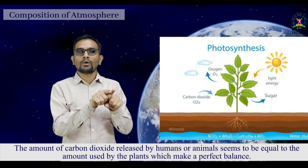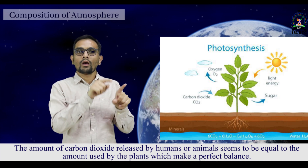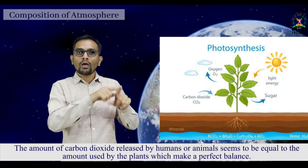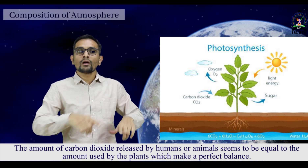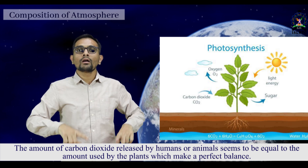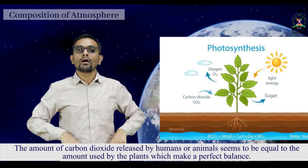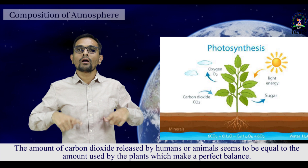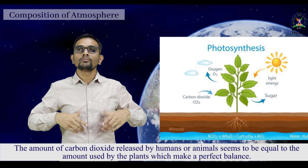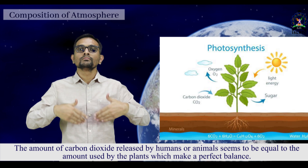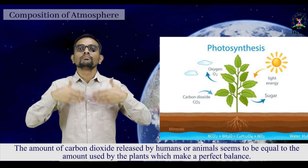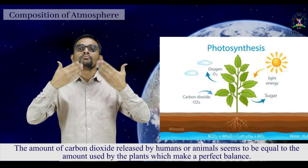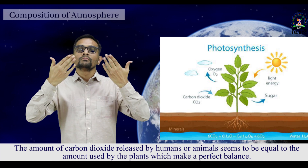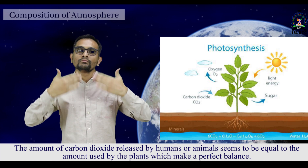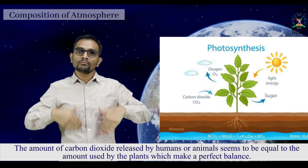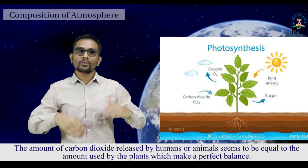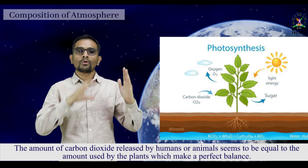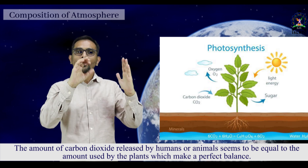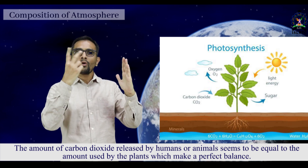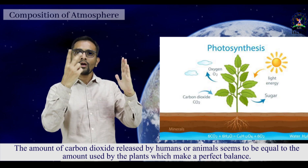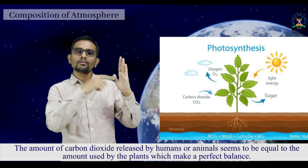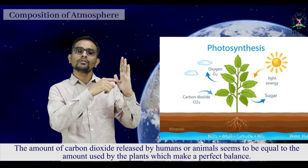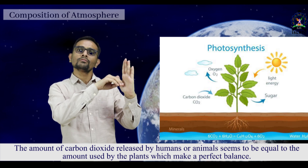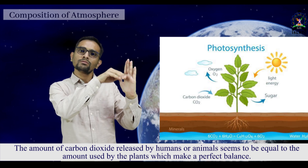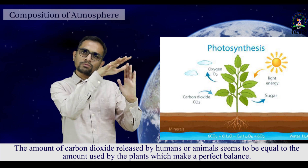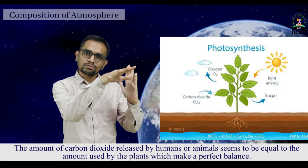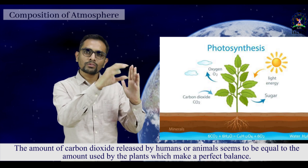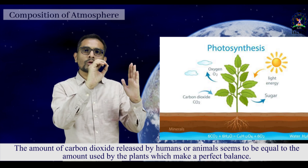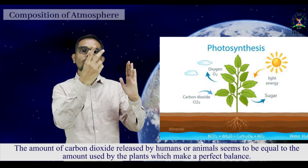by the plants, which make a perfect balance.